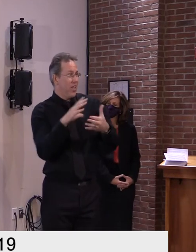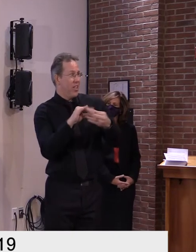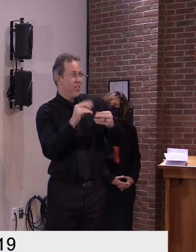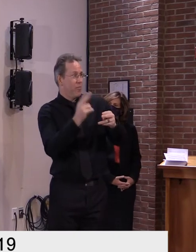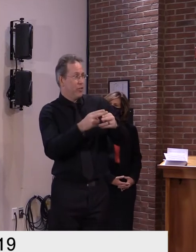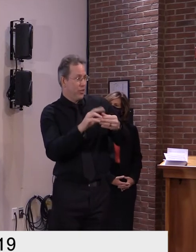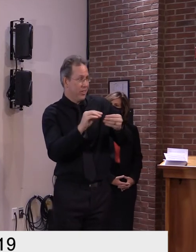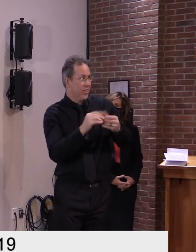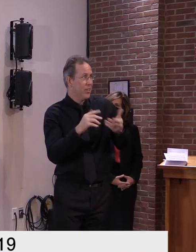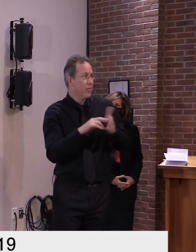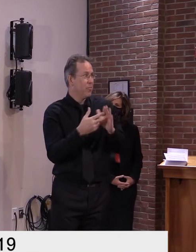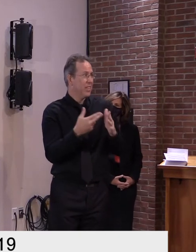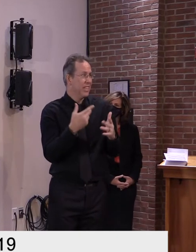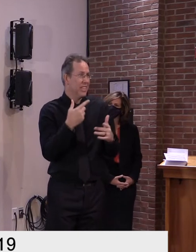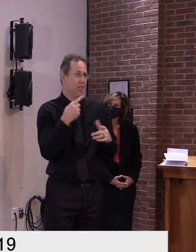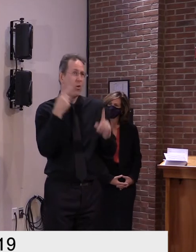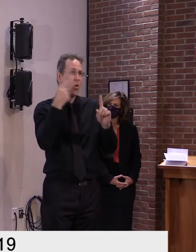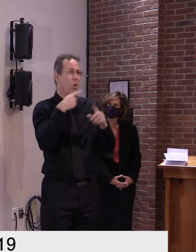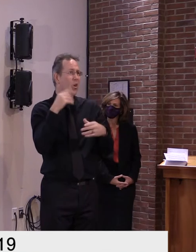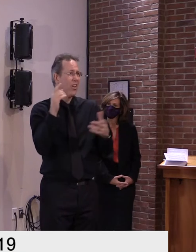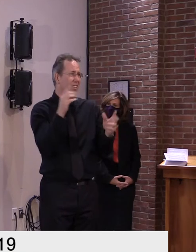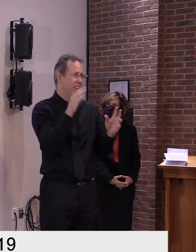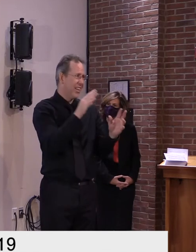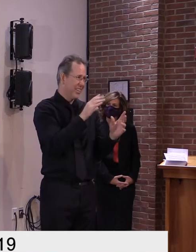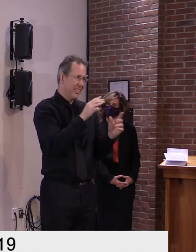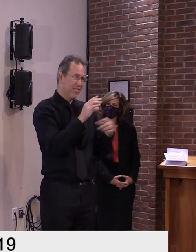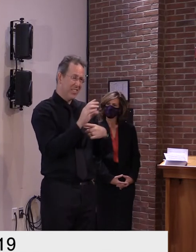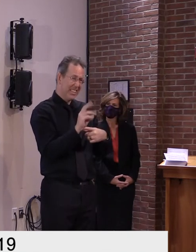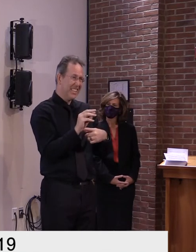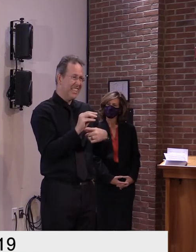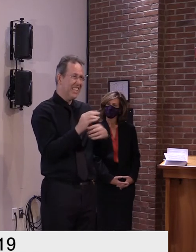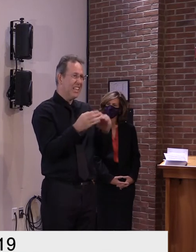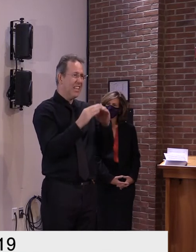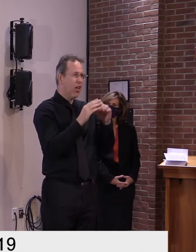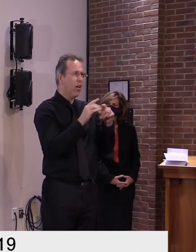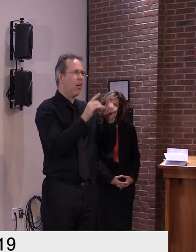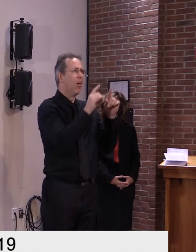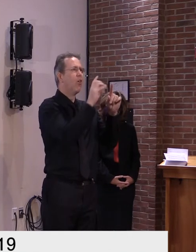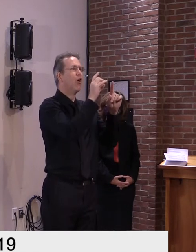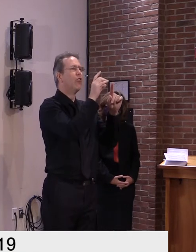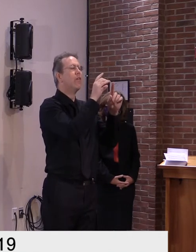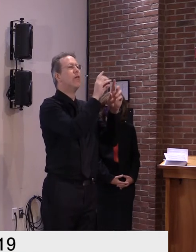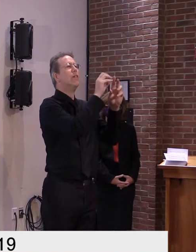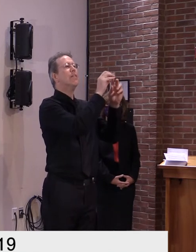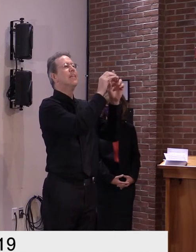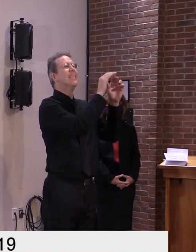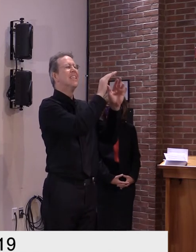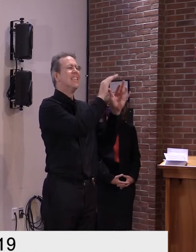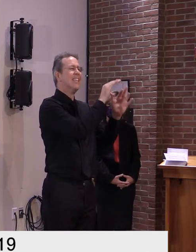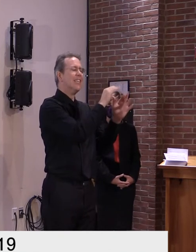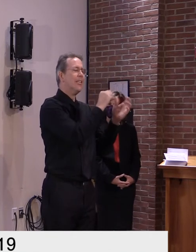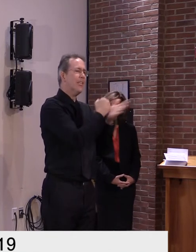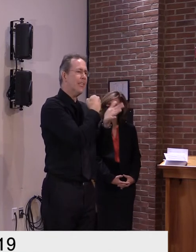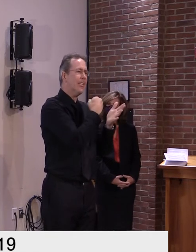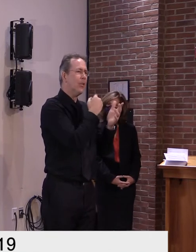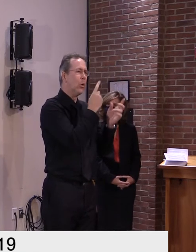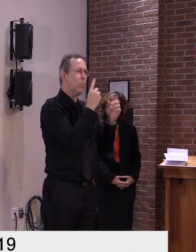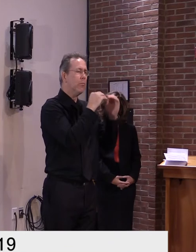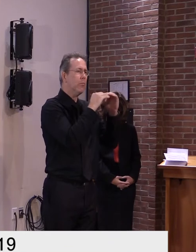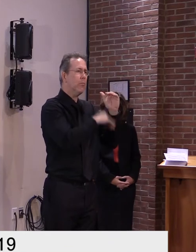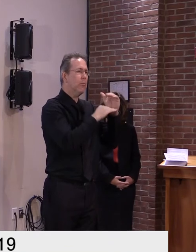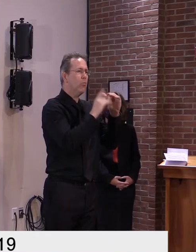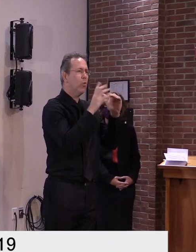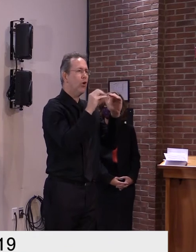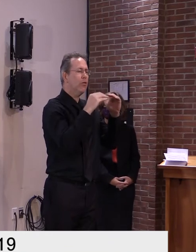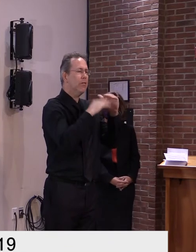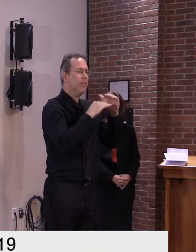day, in the 70s another day, and then all of a sudden it shot back up to 138, I believe, in